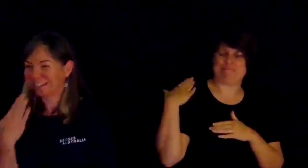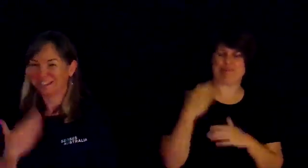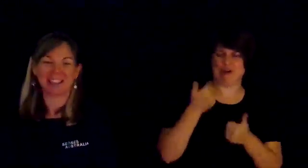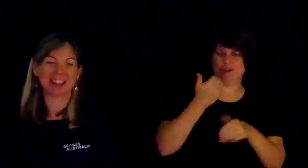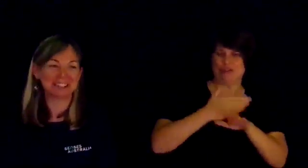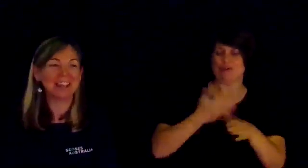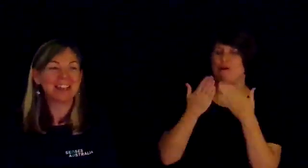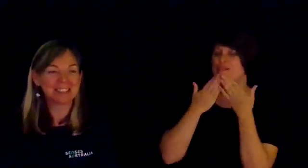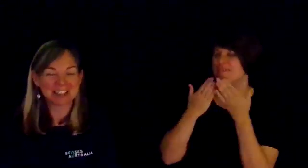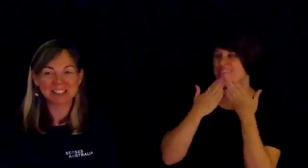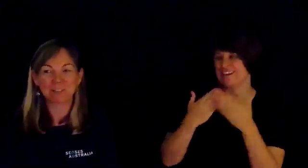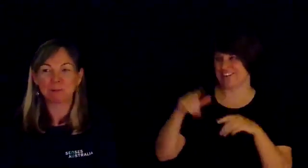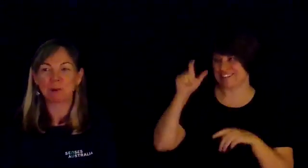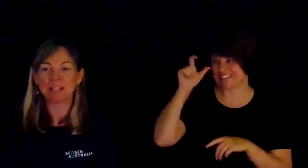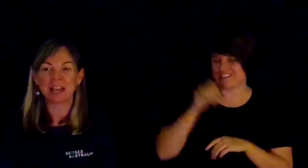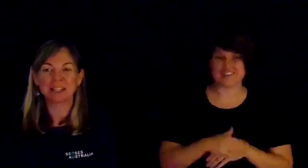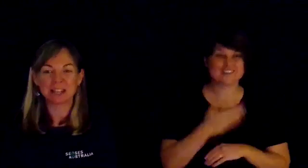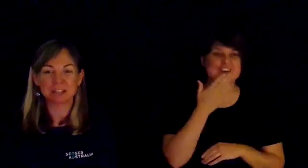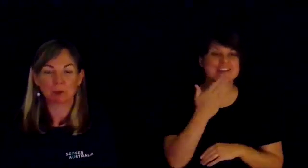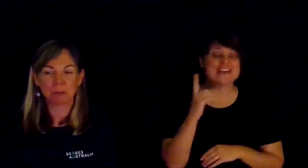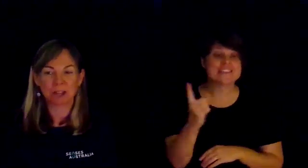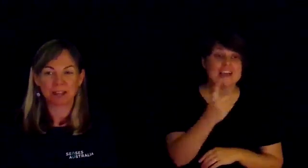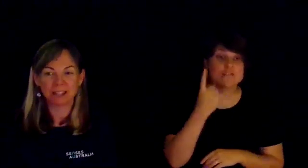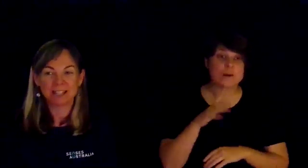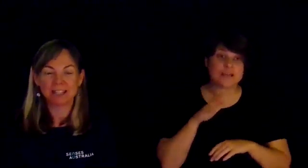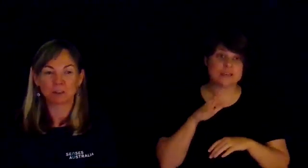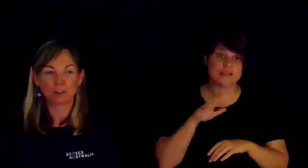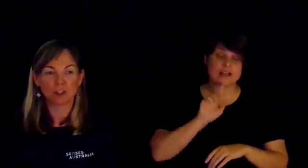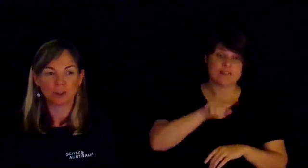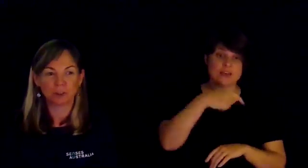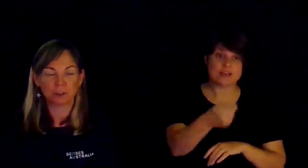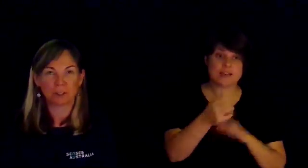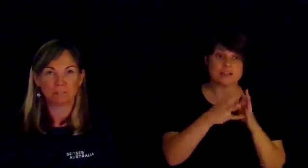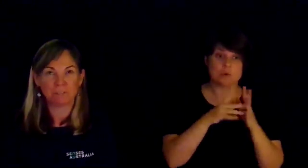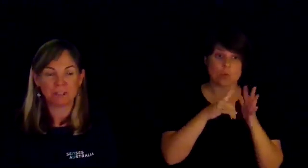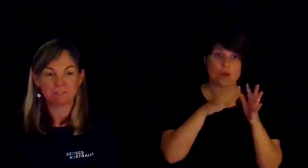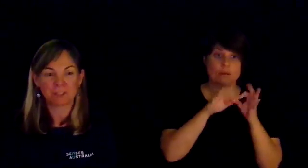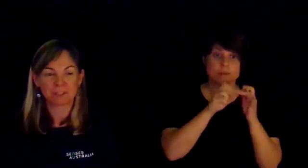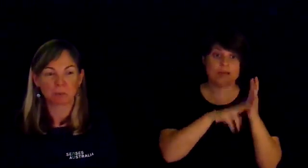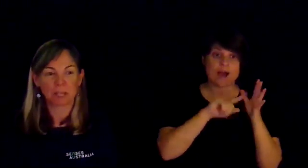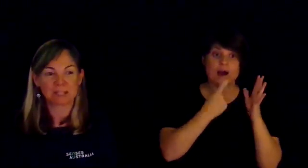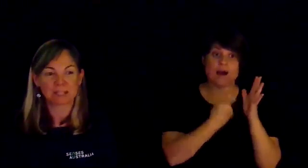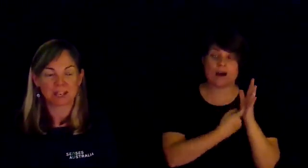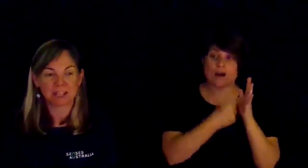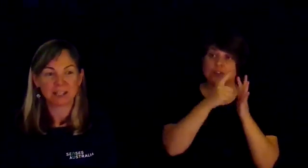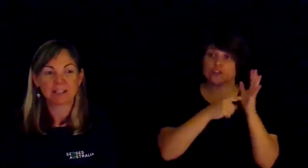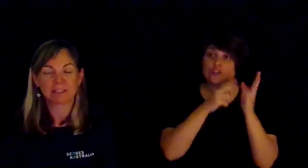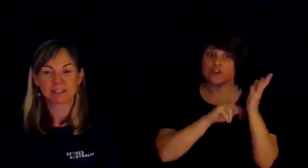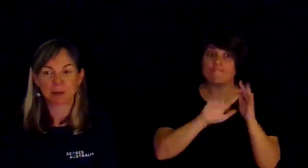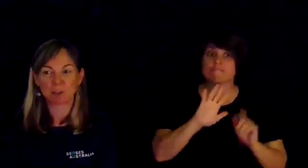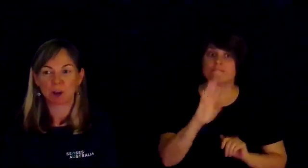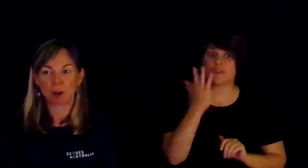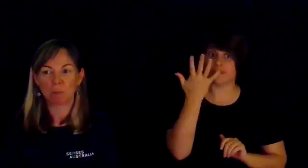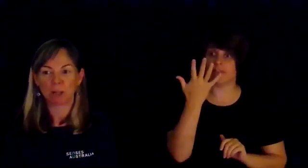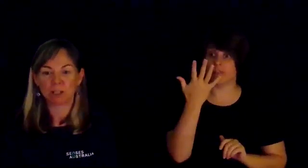back. Thank you, David. Thanks, everybody. Our next webinar is on June the 5th. It's a Wednesday,